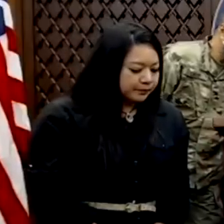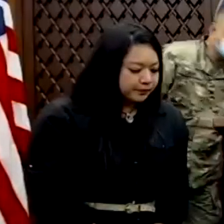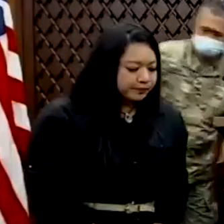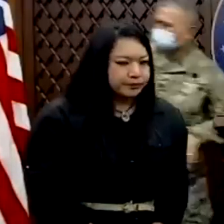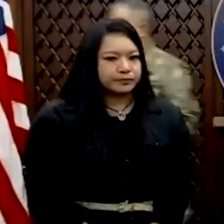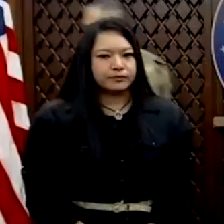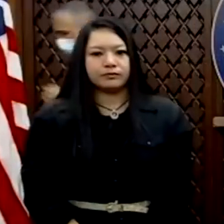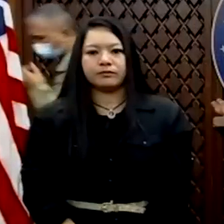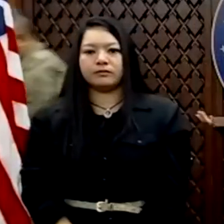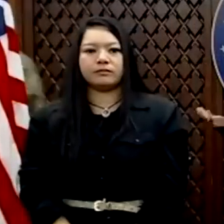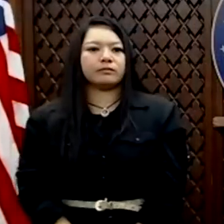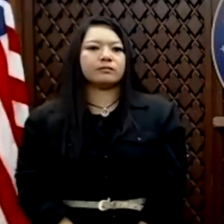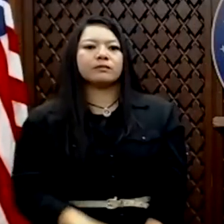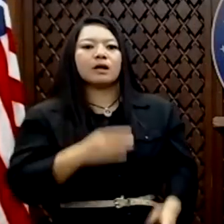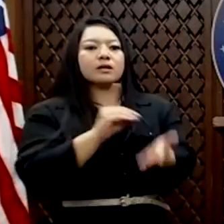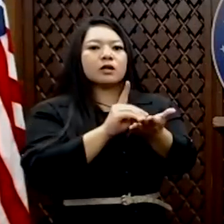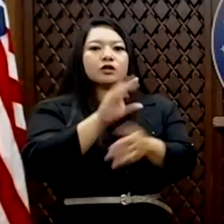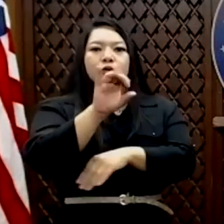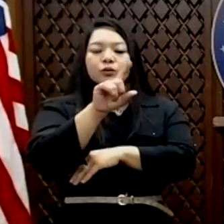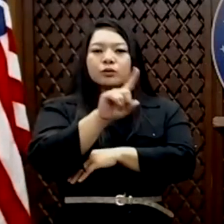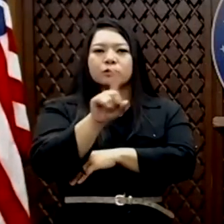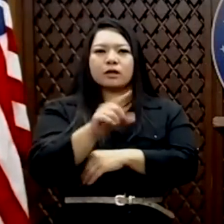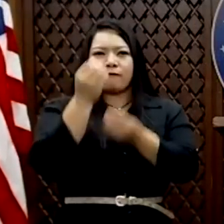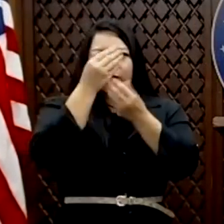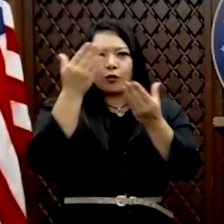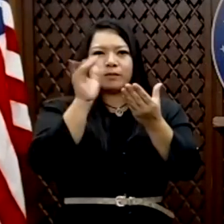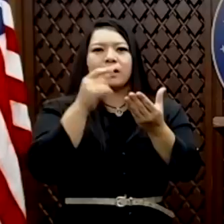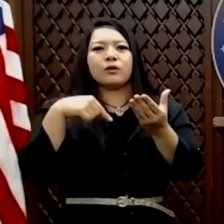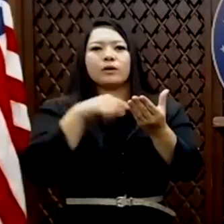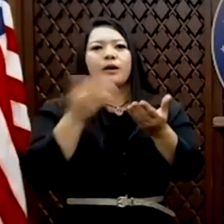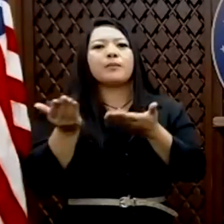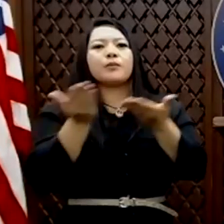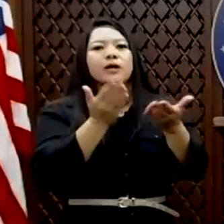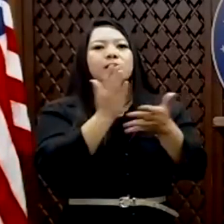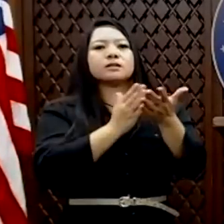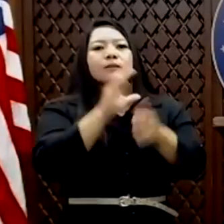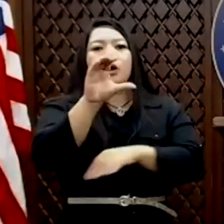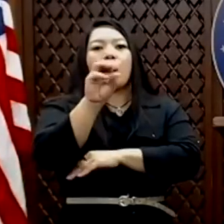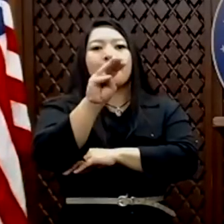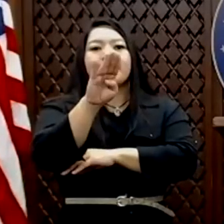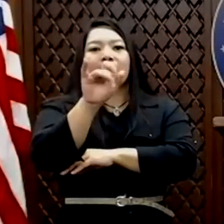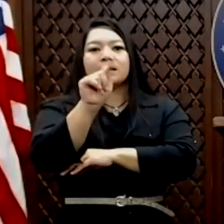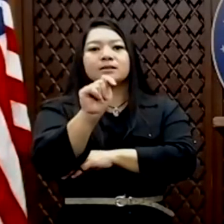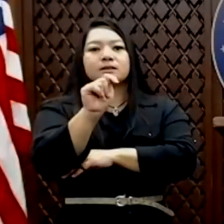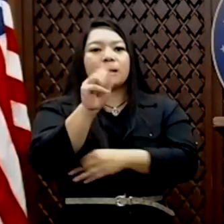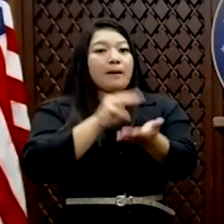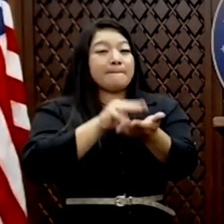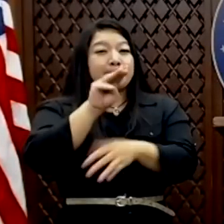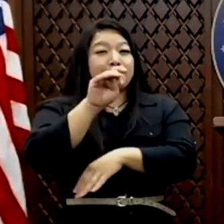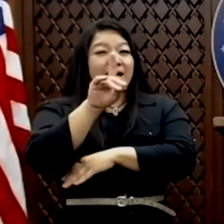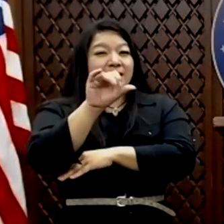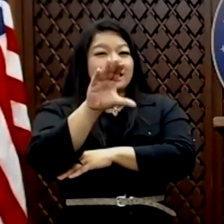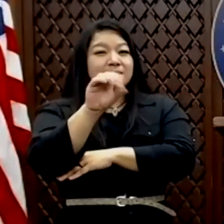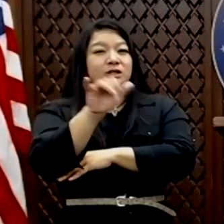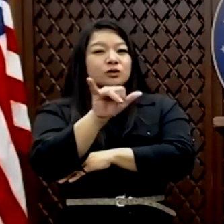Oh, and Dr. Cruz just informed me that we also are bringing in combat medics. We have